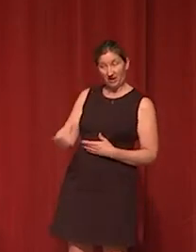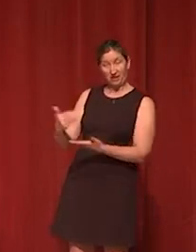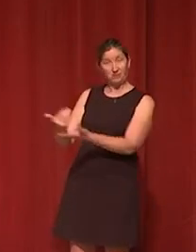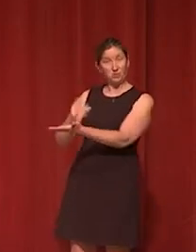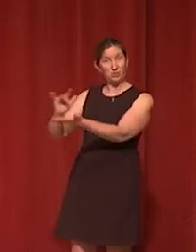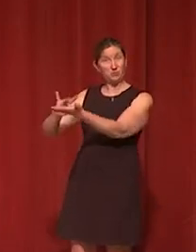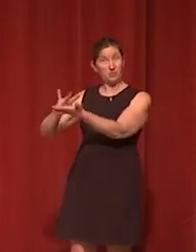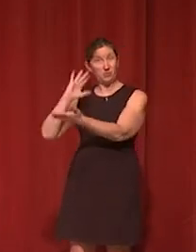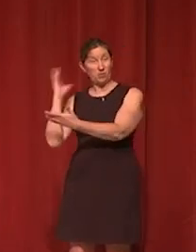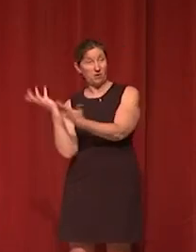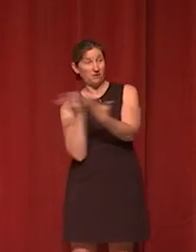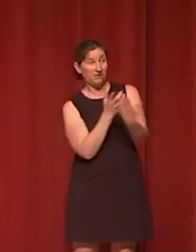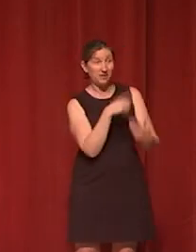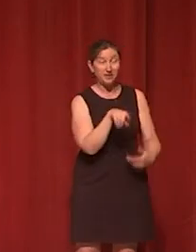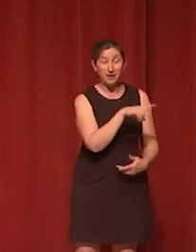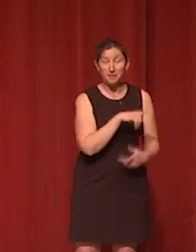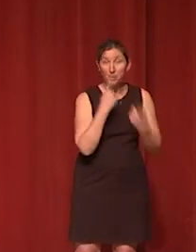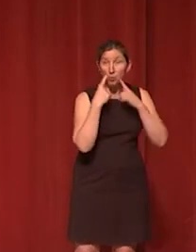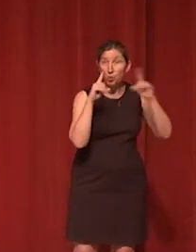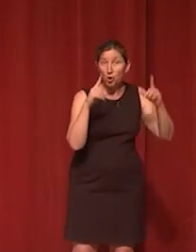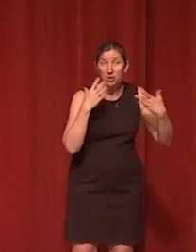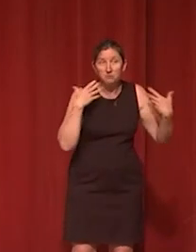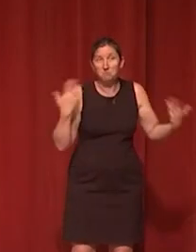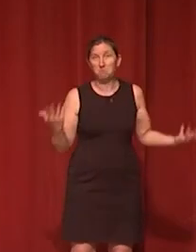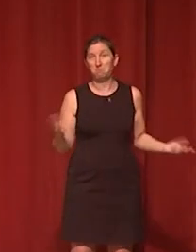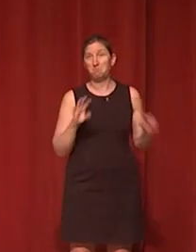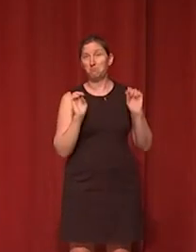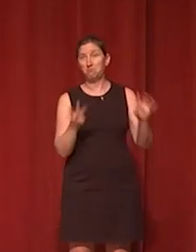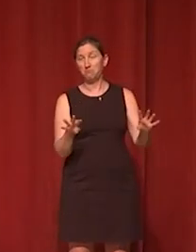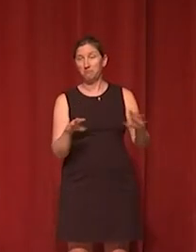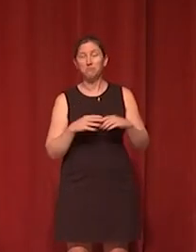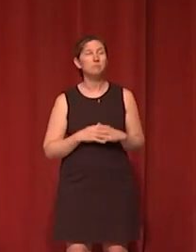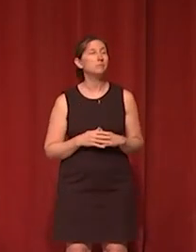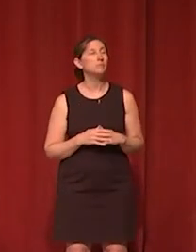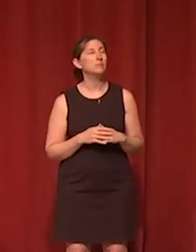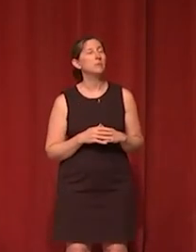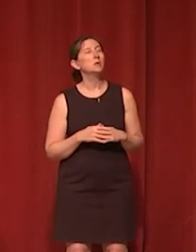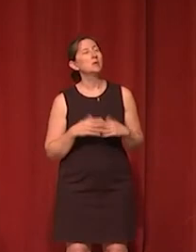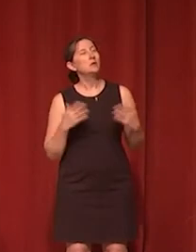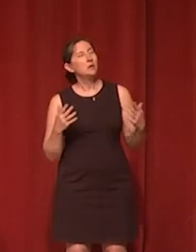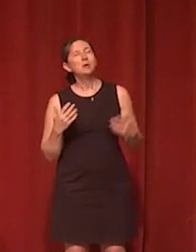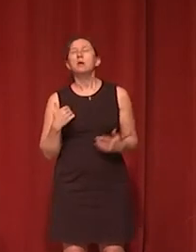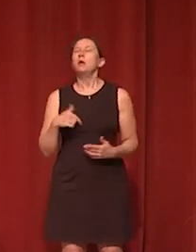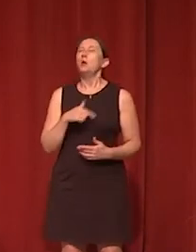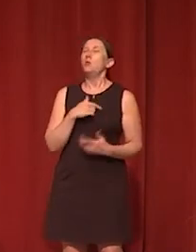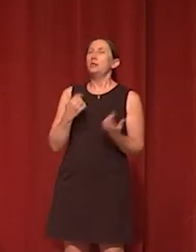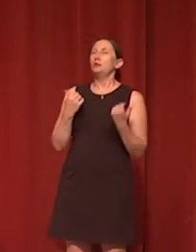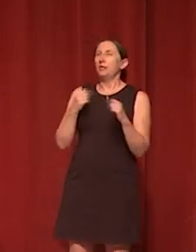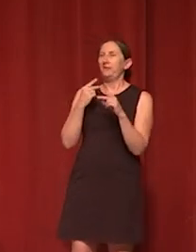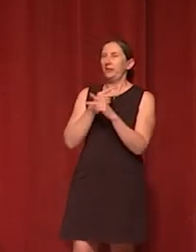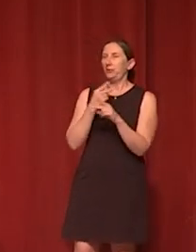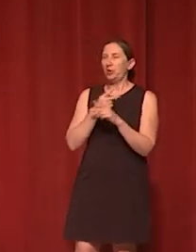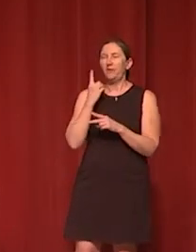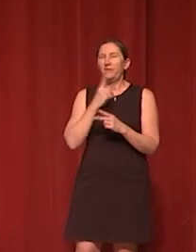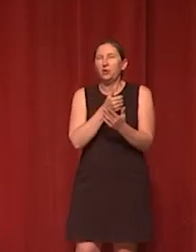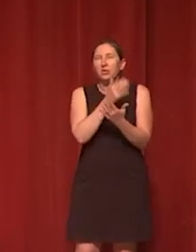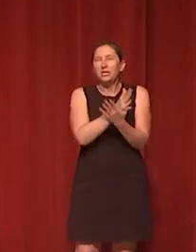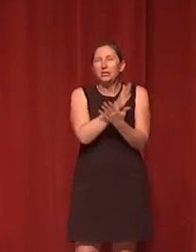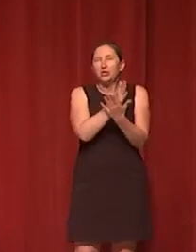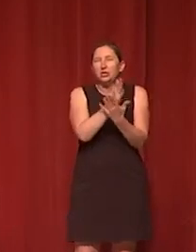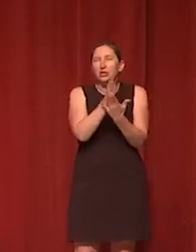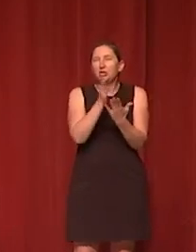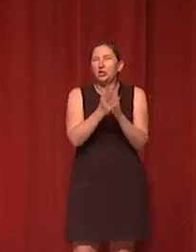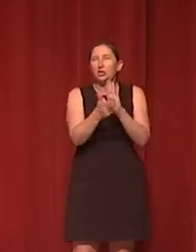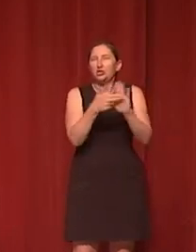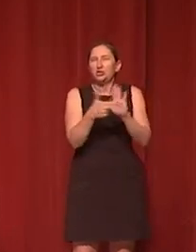to this too, is we try to outline what are the things we can do for each condition. So for the traumatic brain injury, maybe we can't do anything,